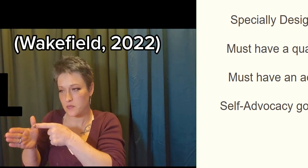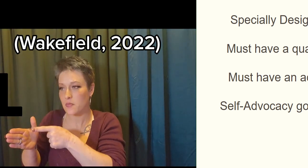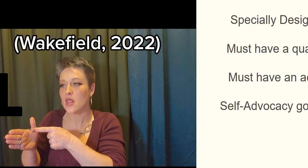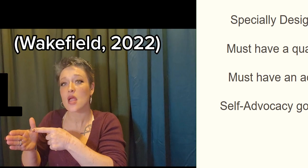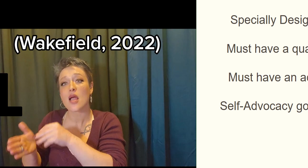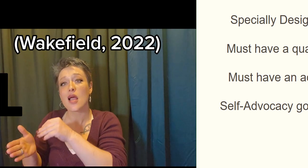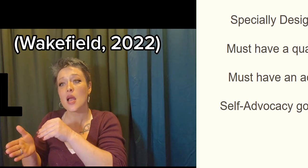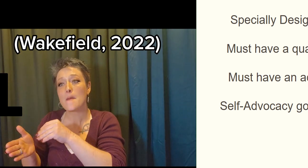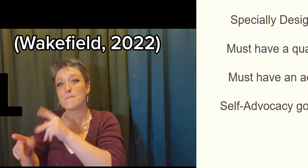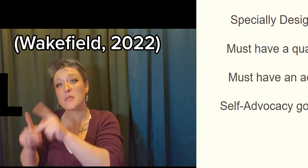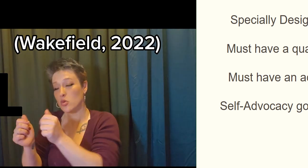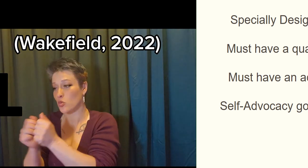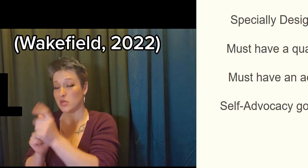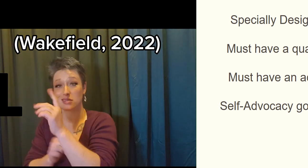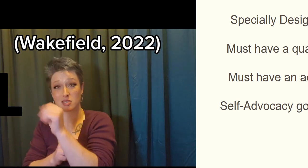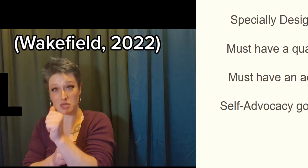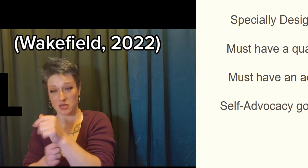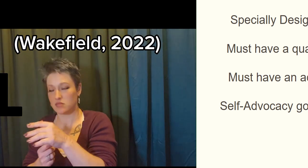that